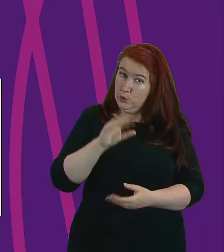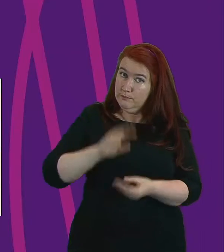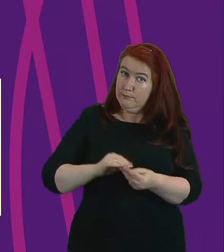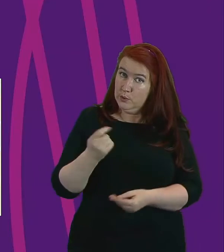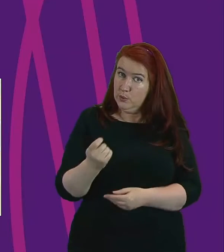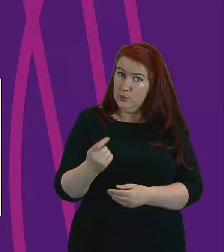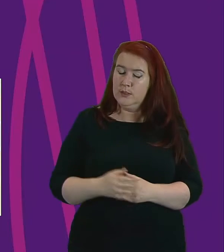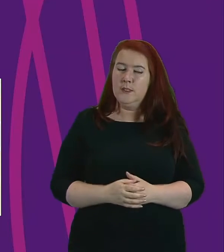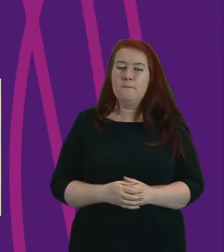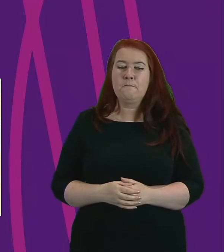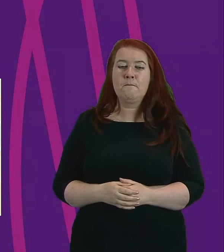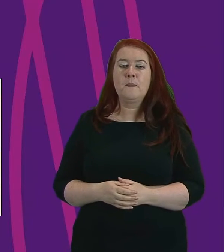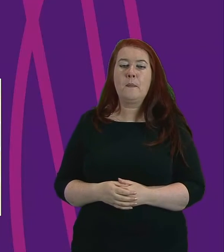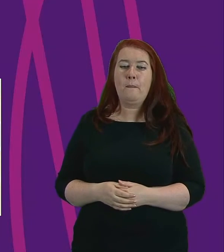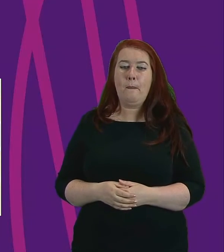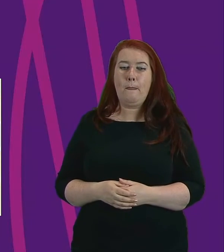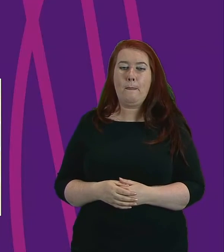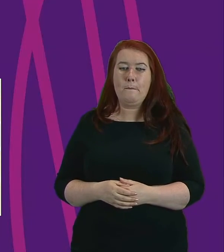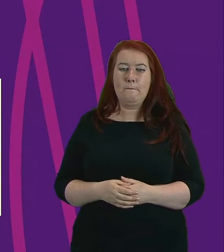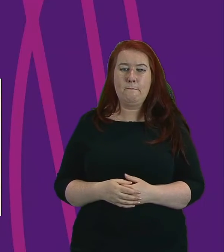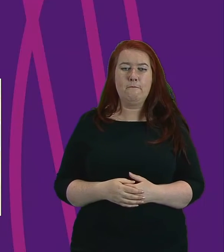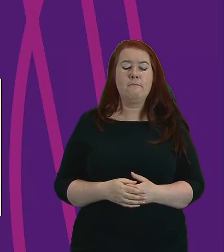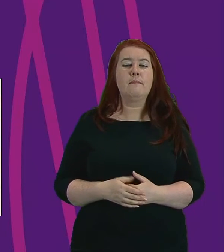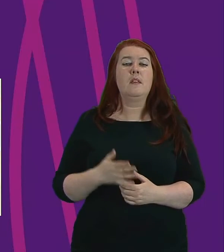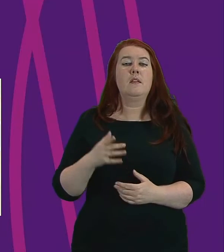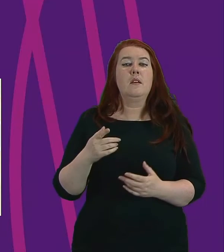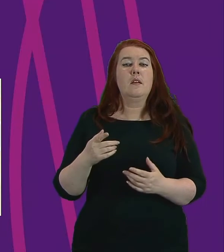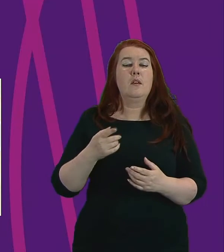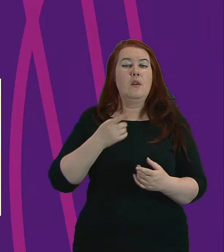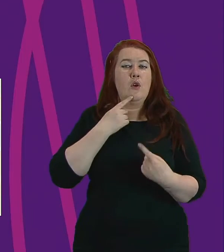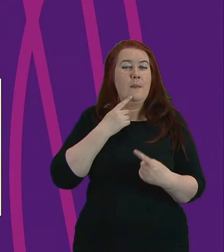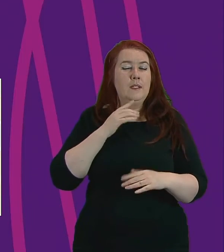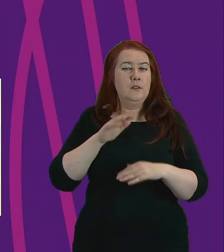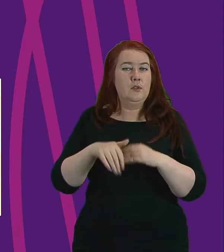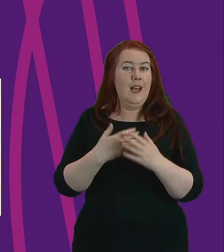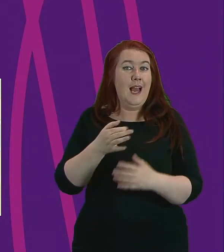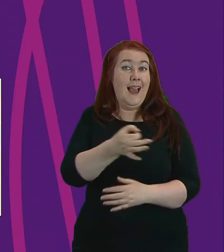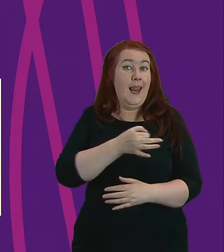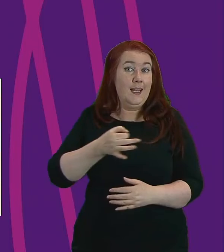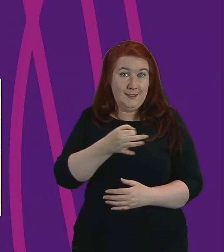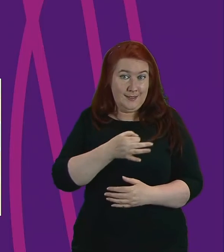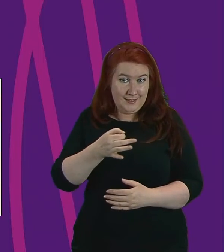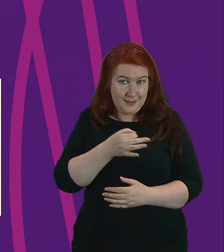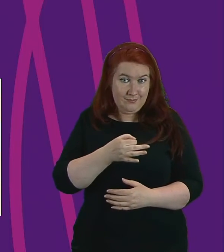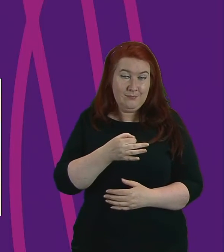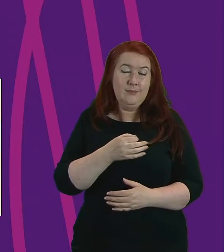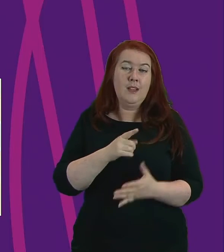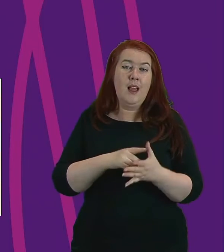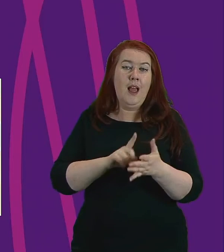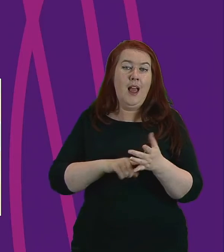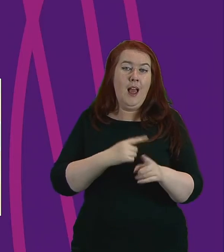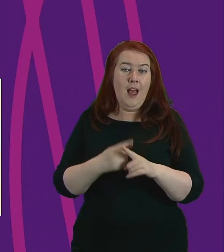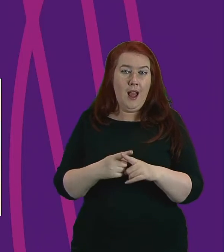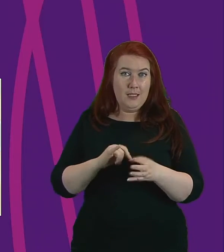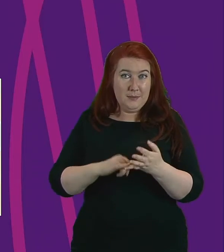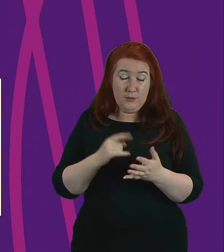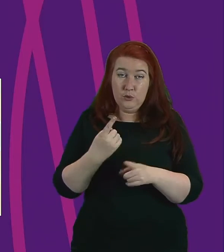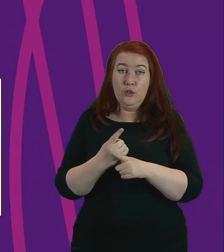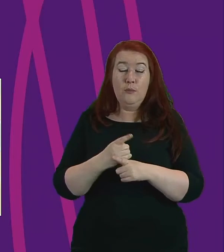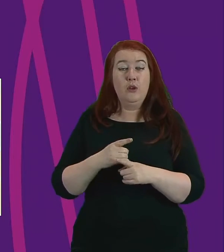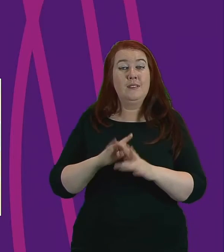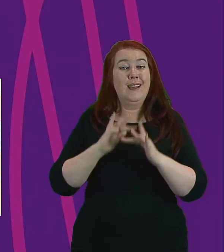shortly. Comments by Kenny Gibson about the islands, great sympathy with what he said. Alex Burnett on the importance of broadband. If there's one